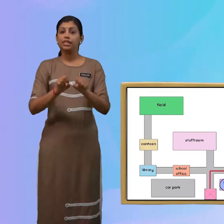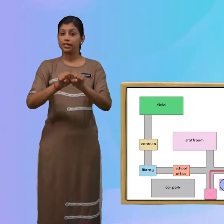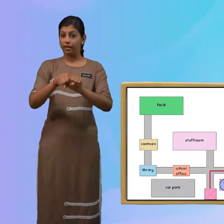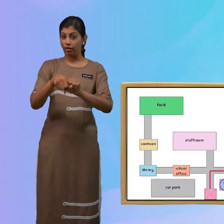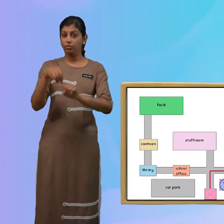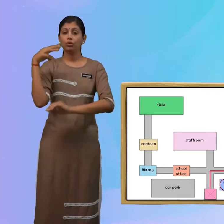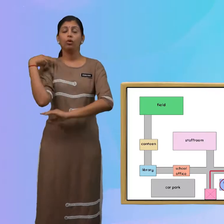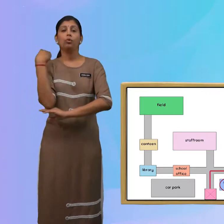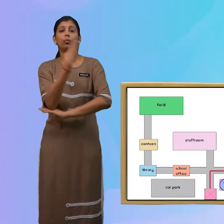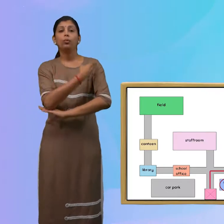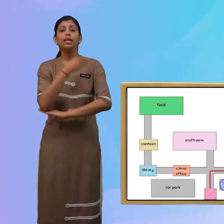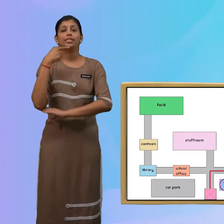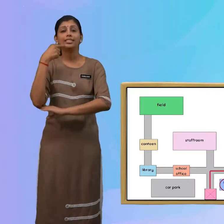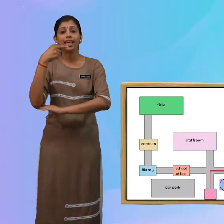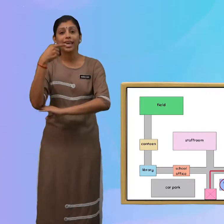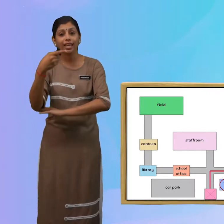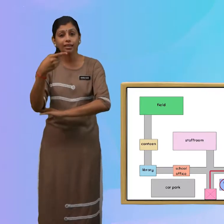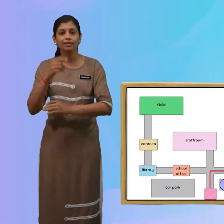So, we say